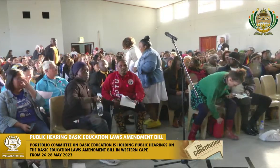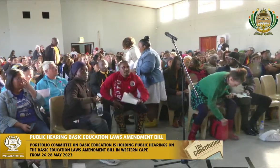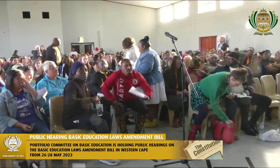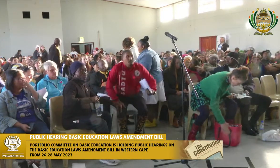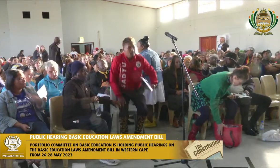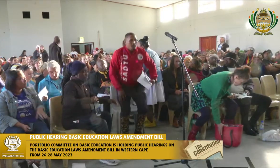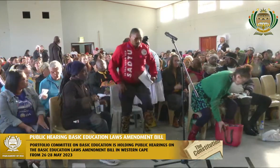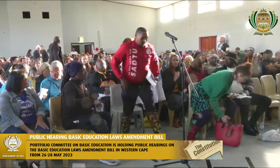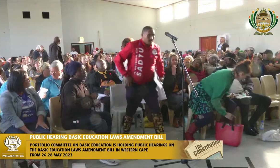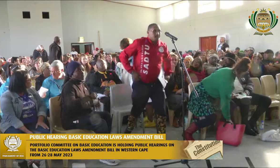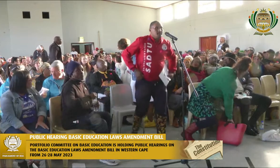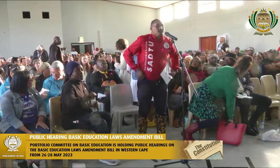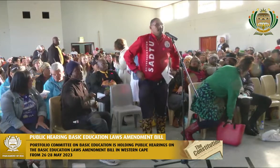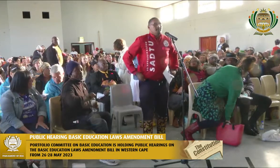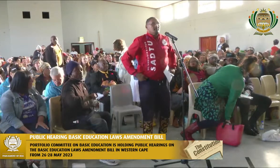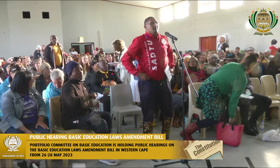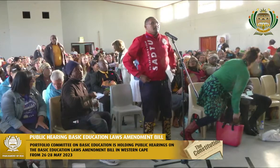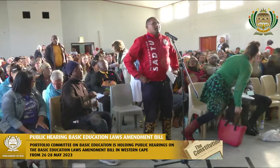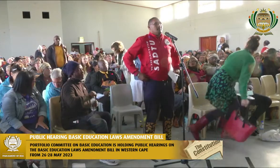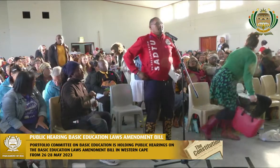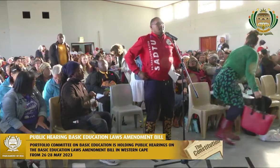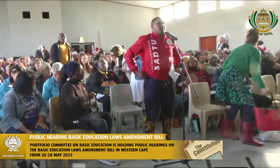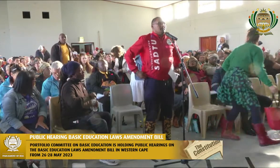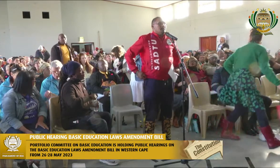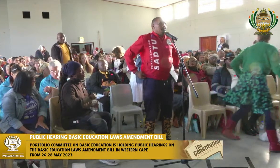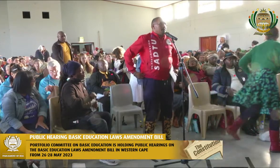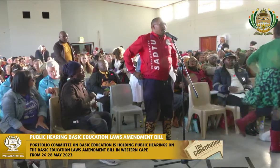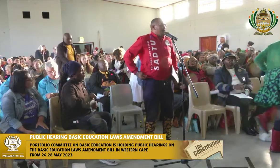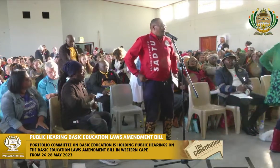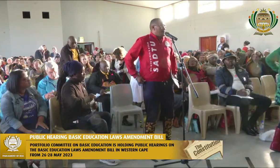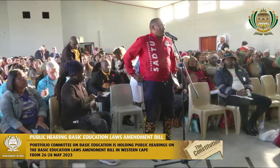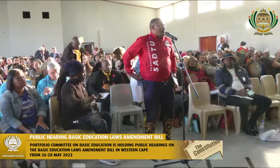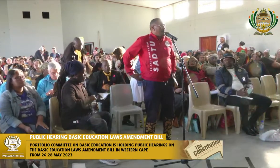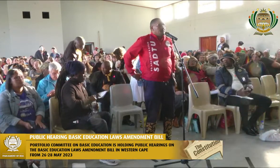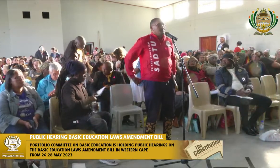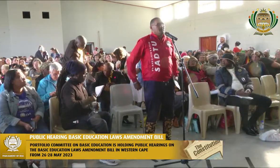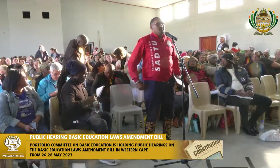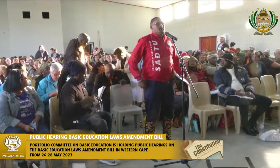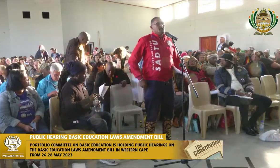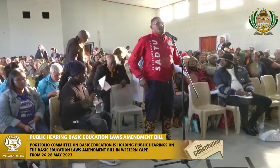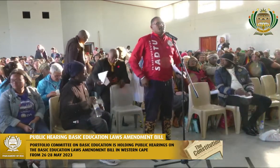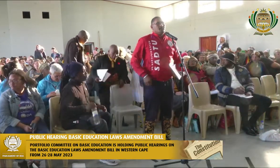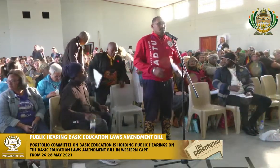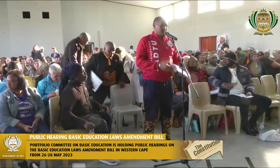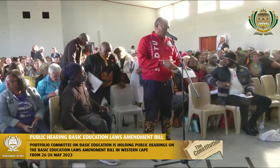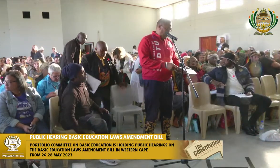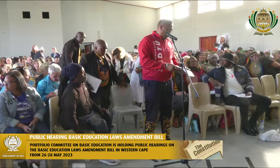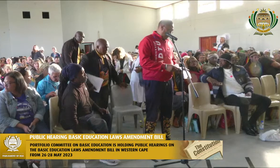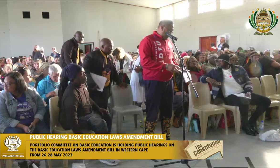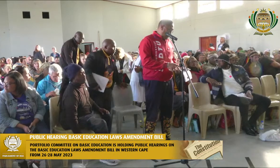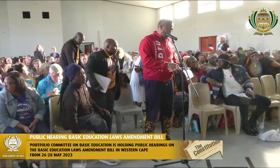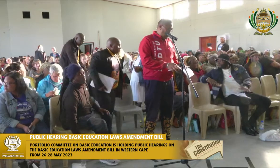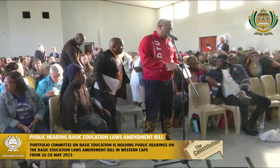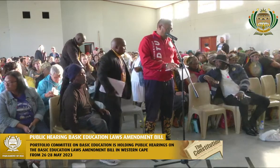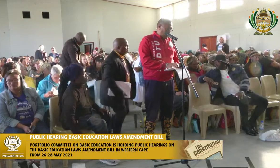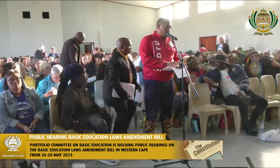Segas, can you stand? Can everybody come? Can I keep the